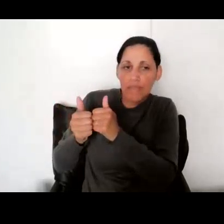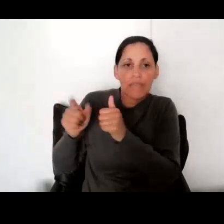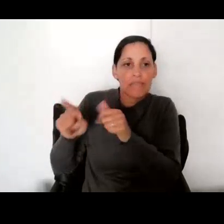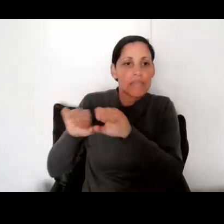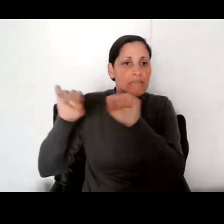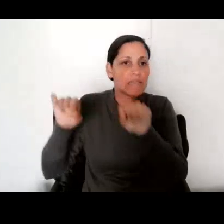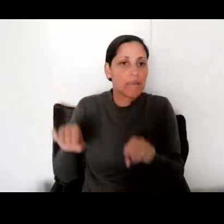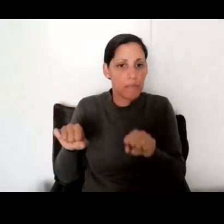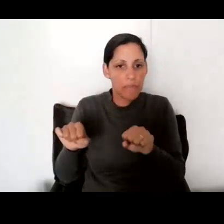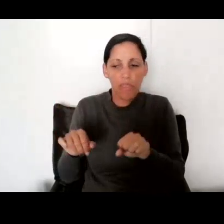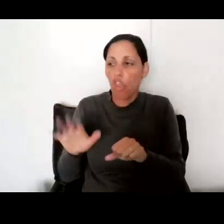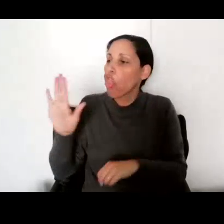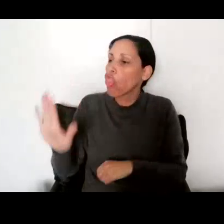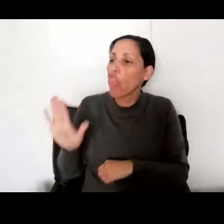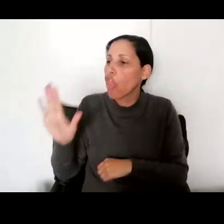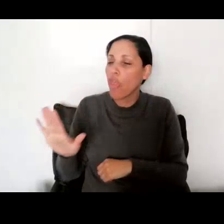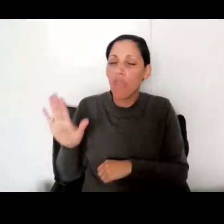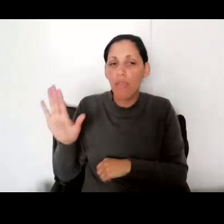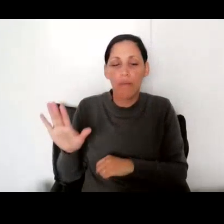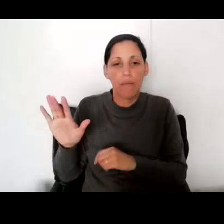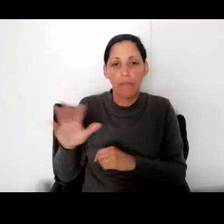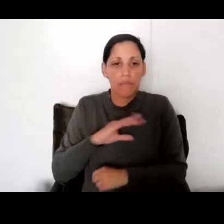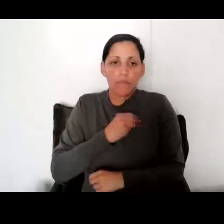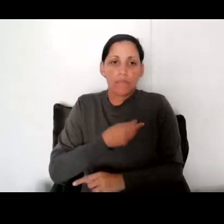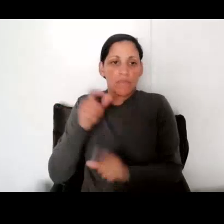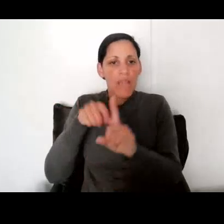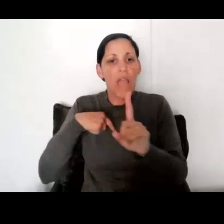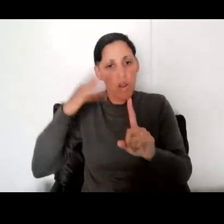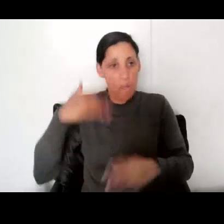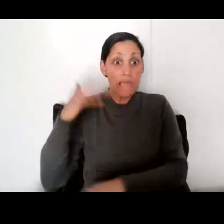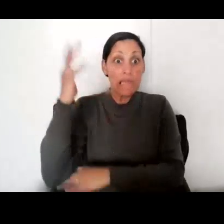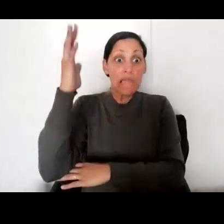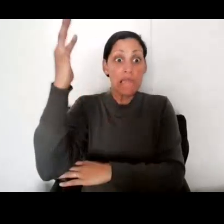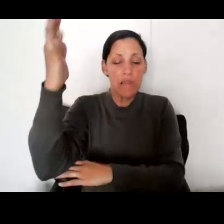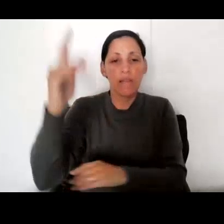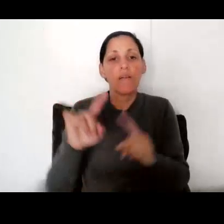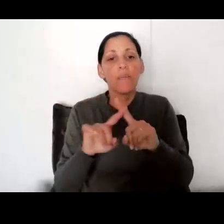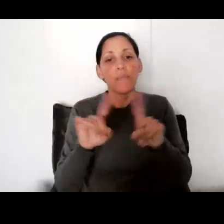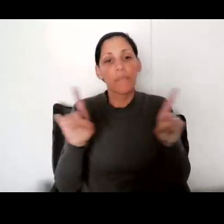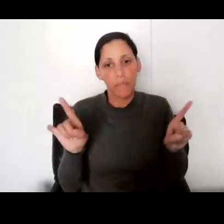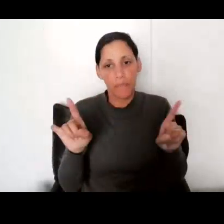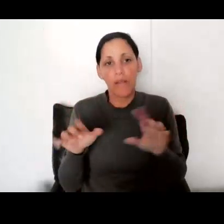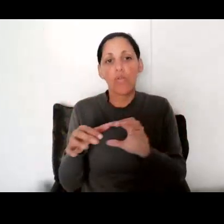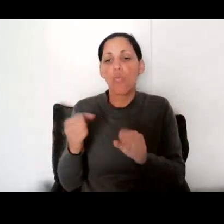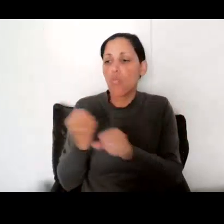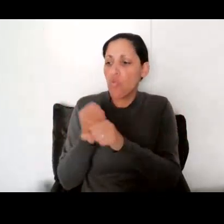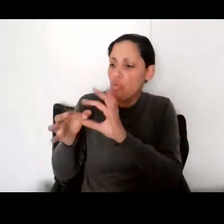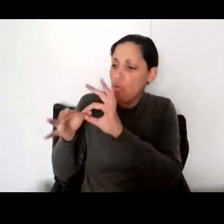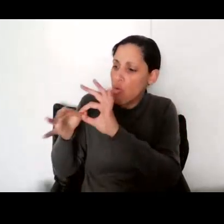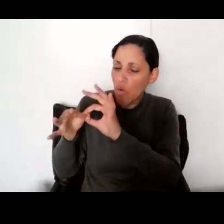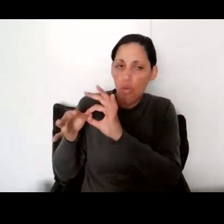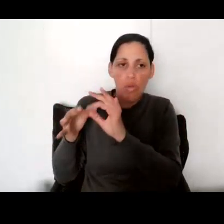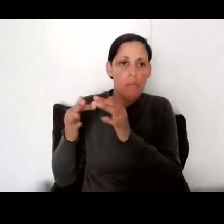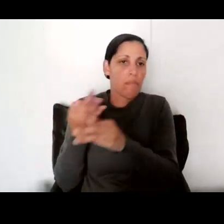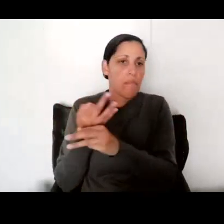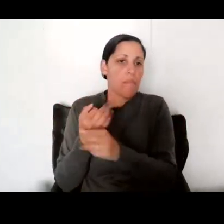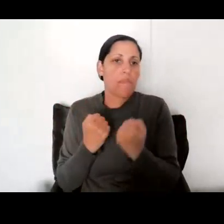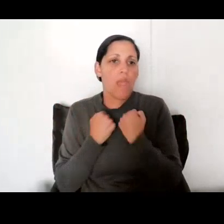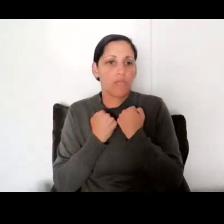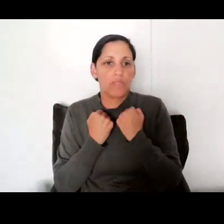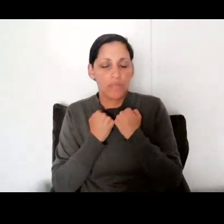with any pity. And lastly, sorry, I know I'm hogging the time, work very closely with parents, with